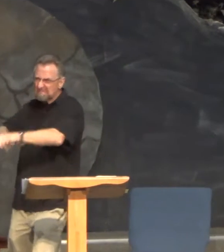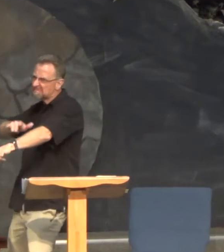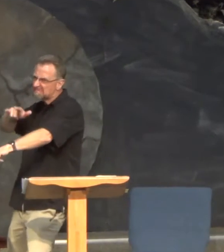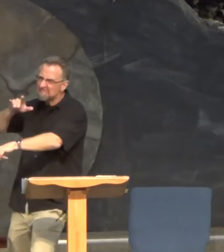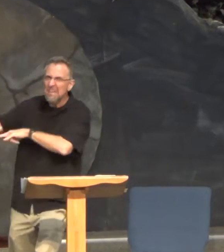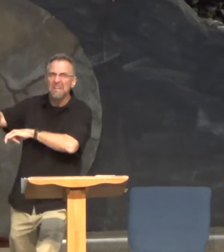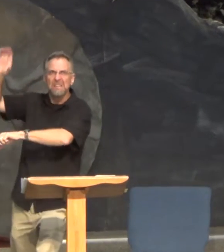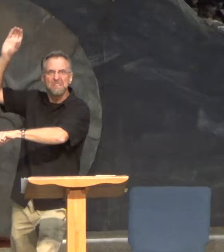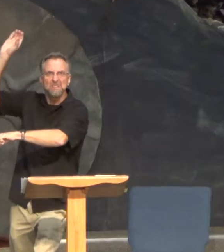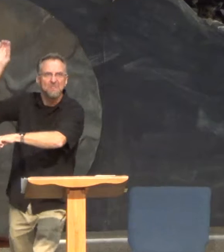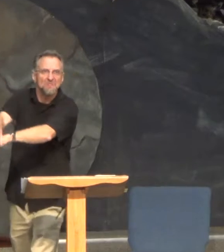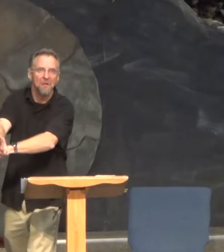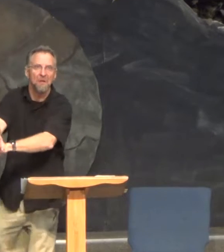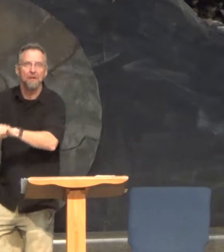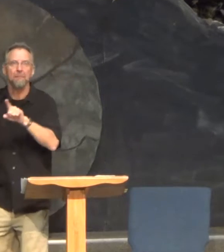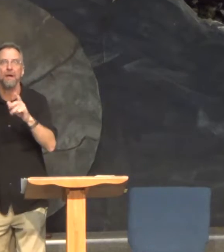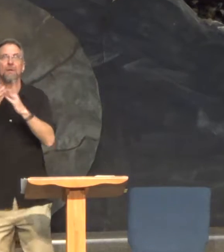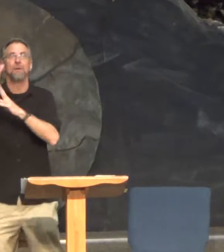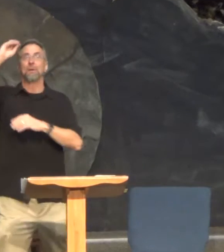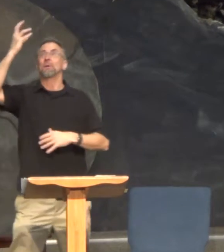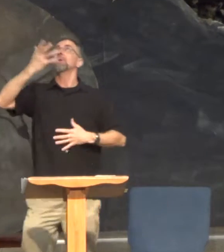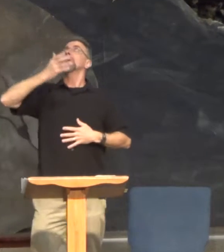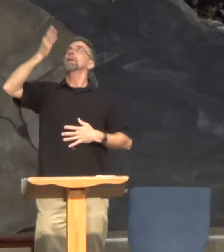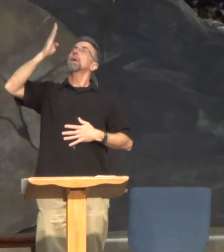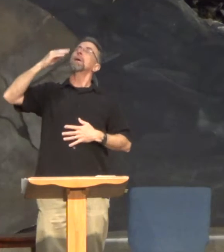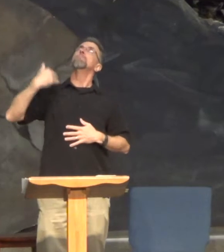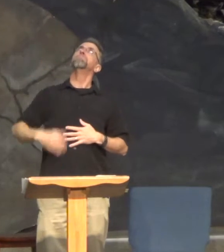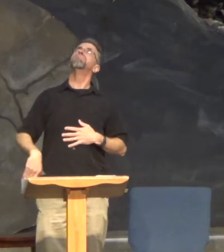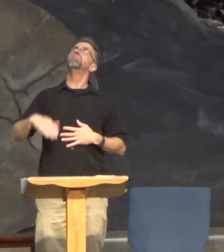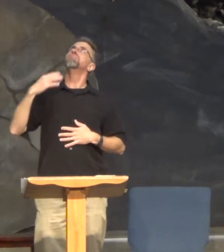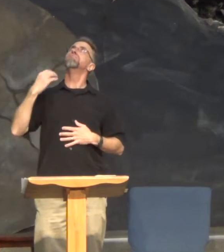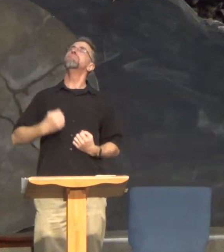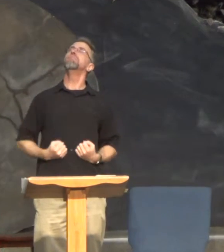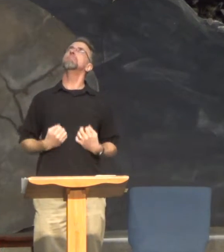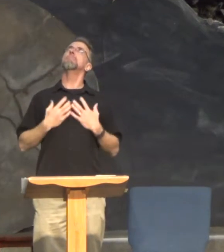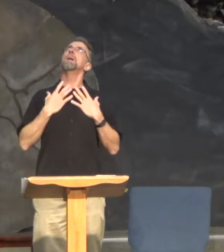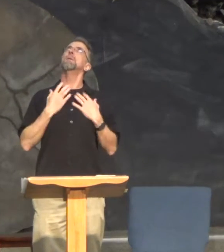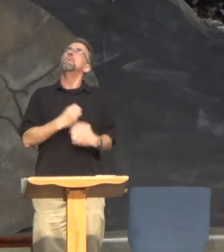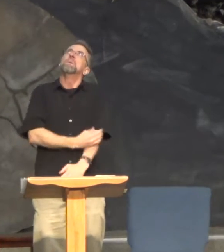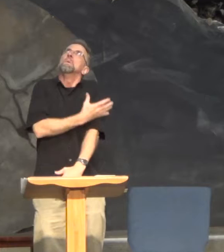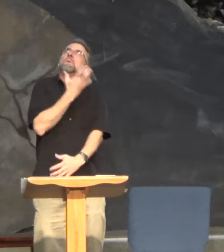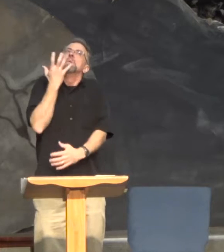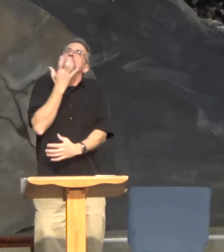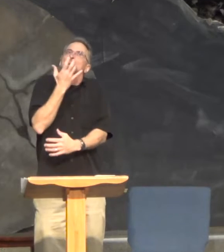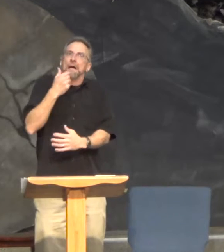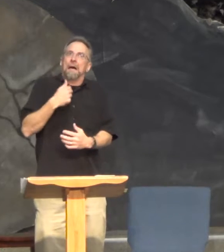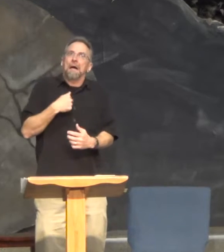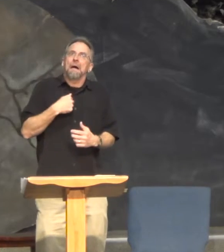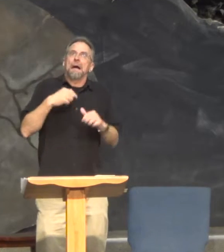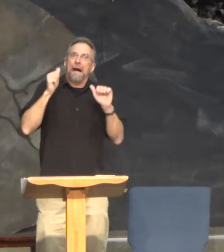who am not worthy to be called apostles. But because of the persecution of the church of God, by